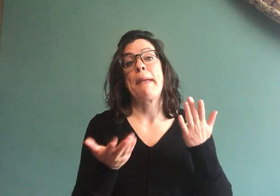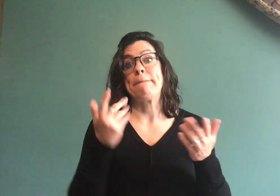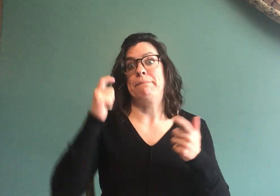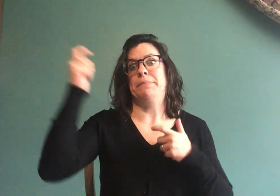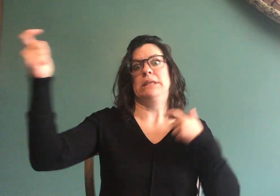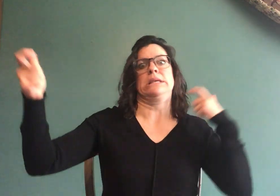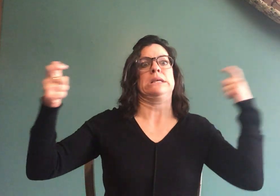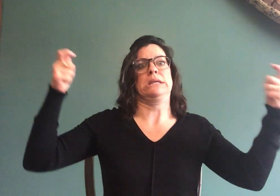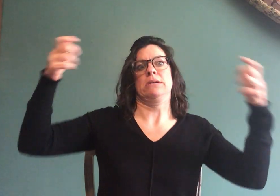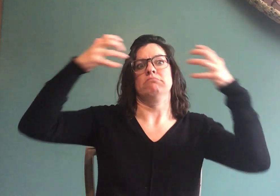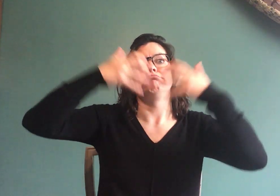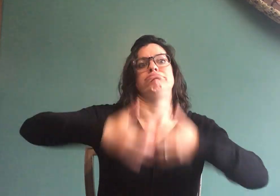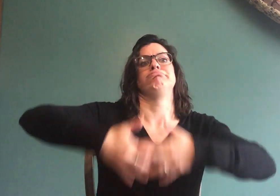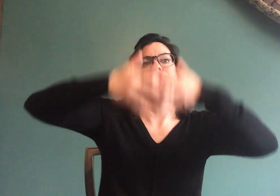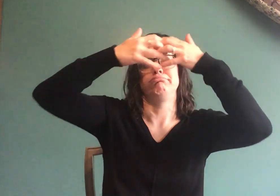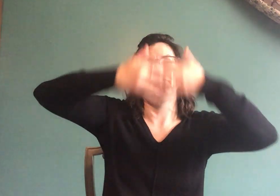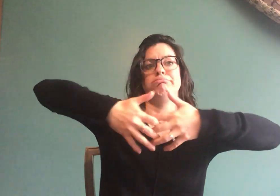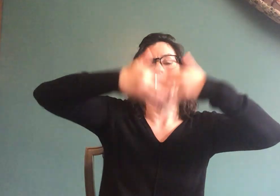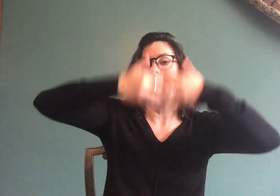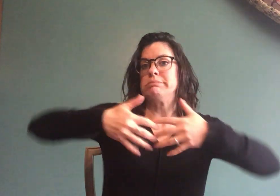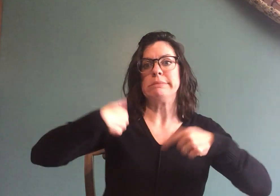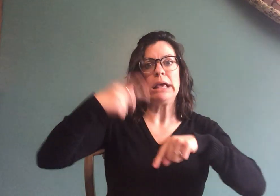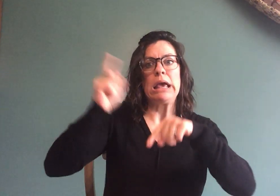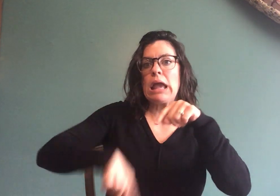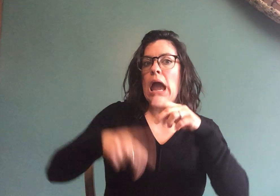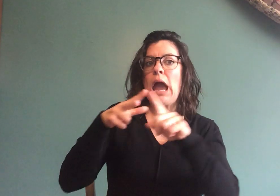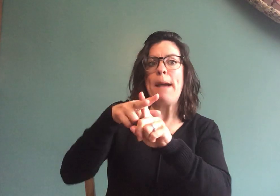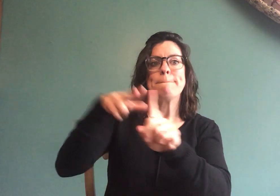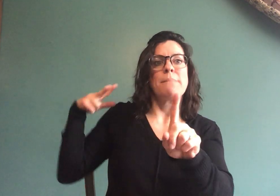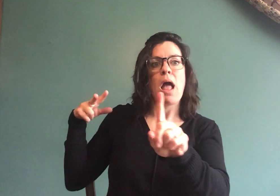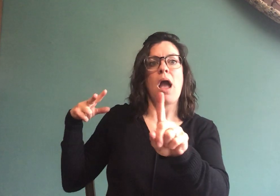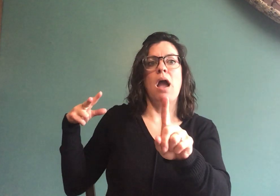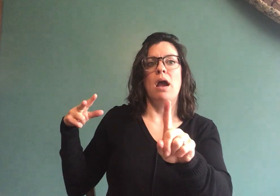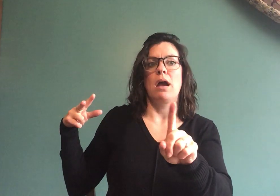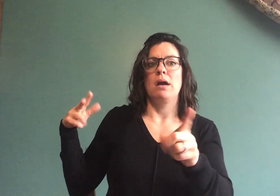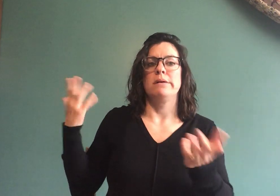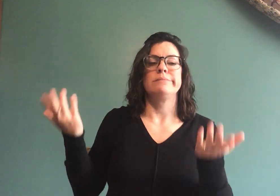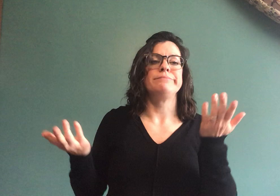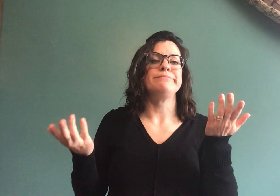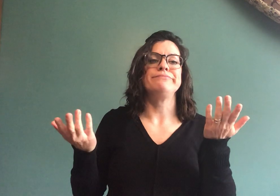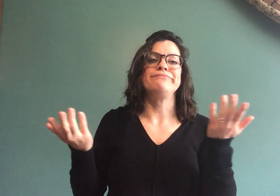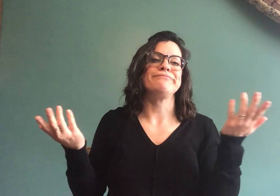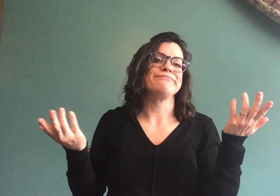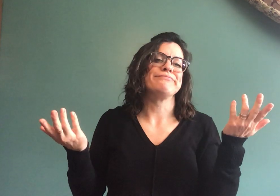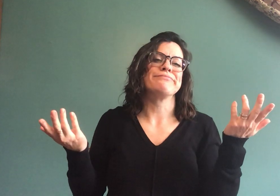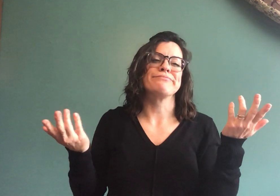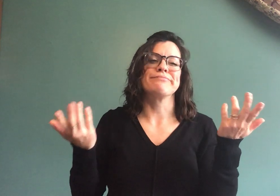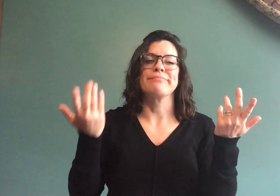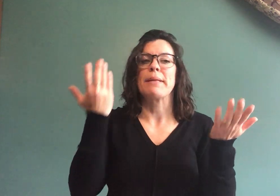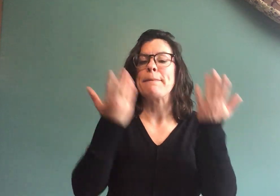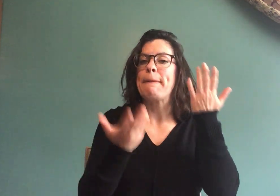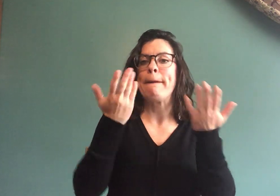some sort of a switch, a disconnect switch, what do we do to the disconnect switch, Malachi?